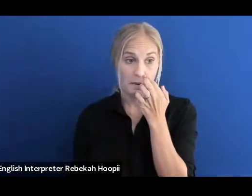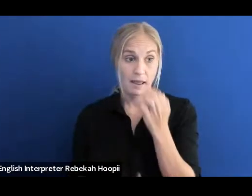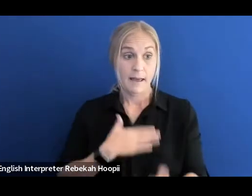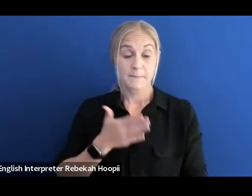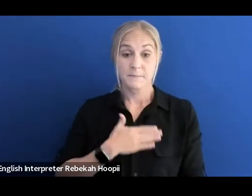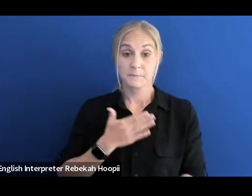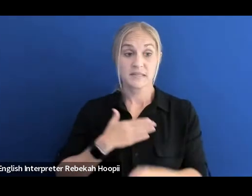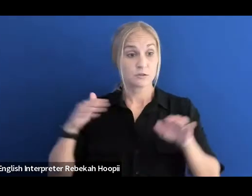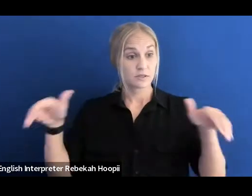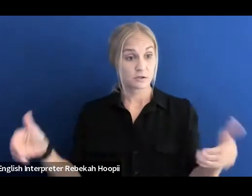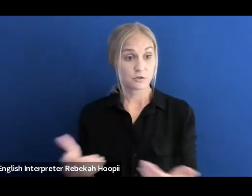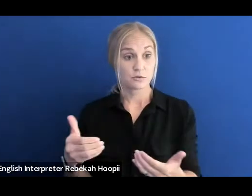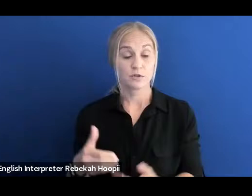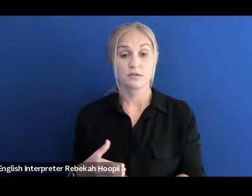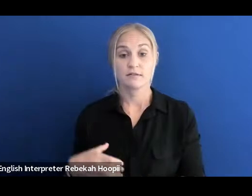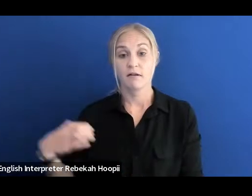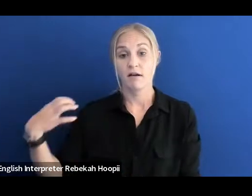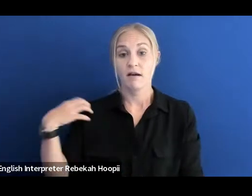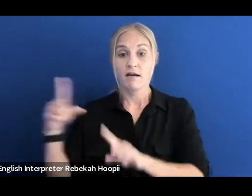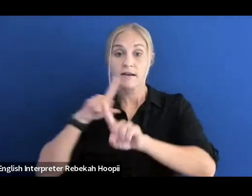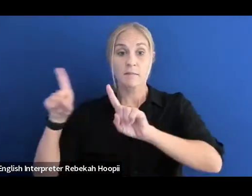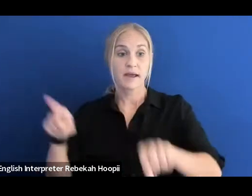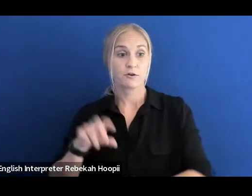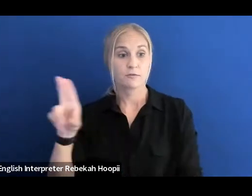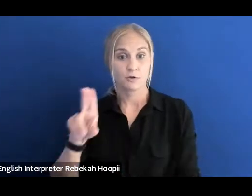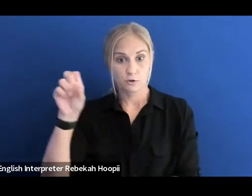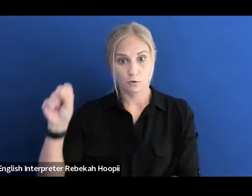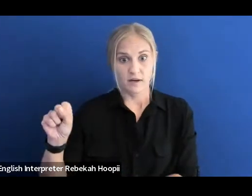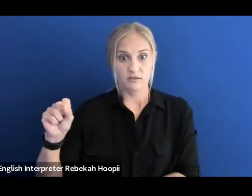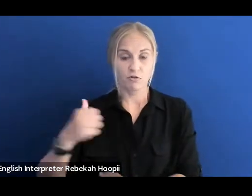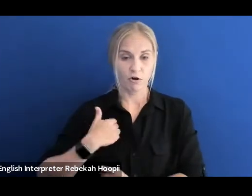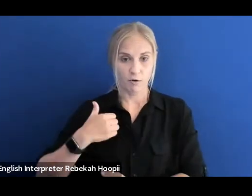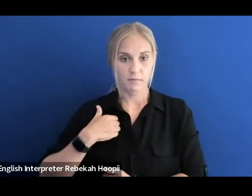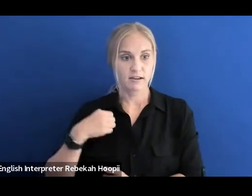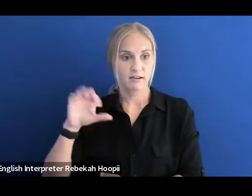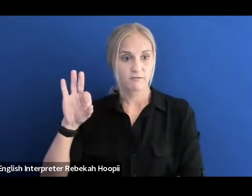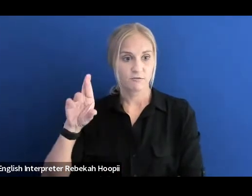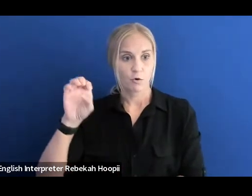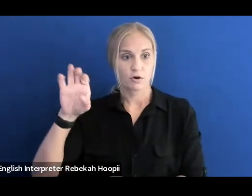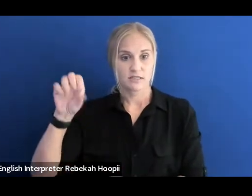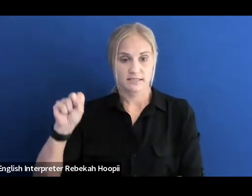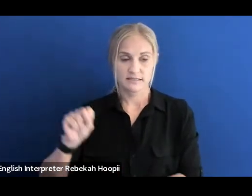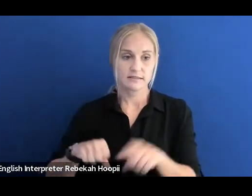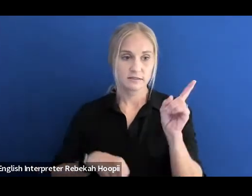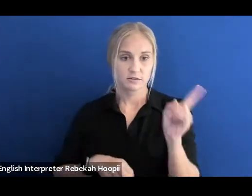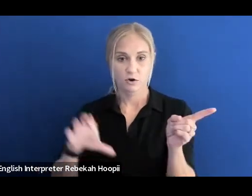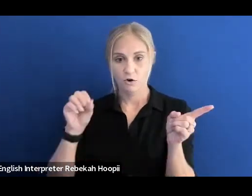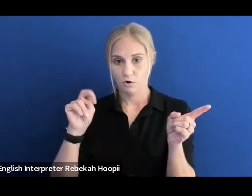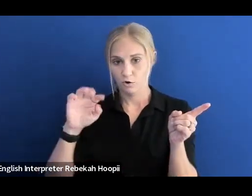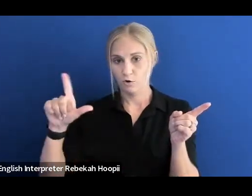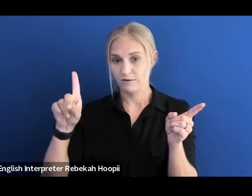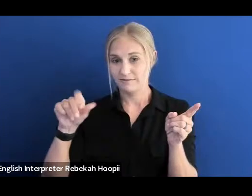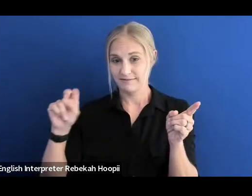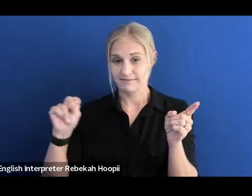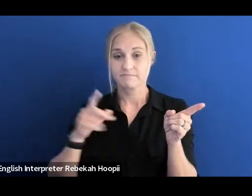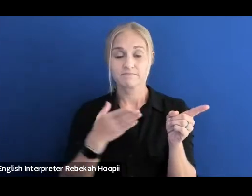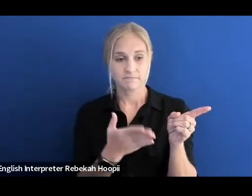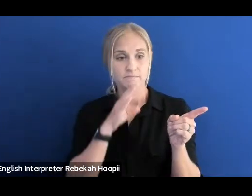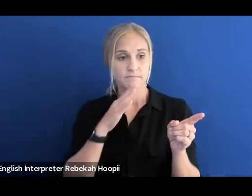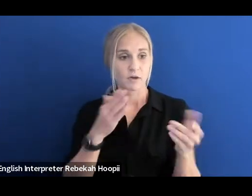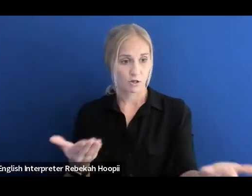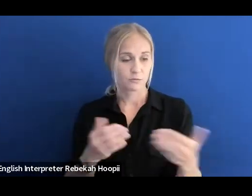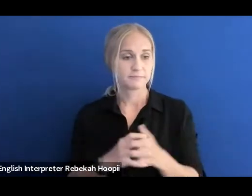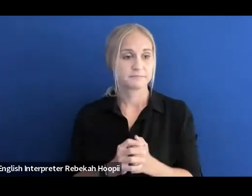to introduce Commander of the U.S. Army Garrison, Hawaii, Colonel Dan Misagoi. Mahalo.